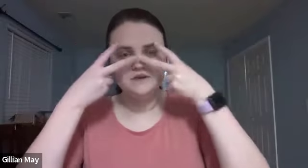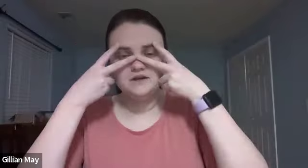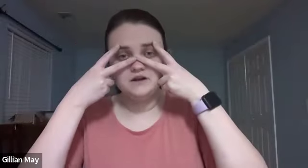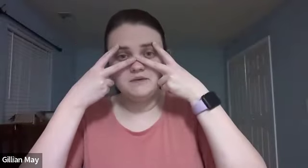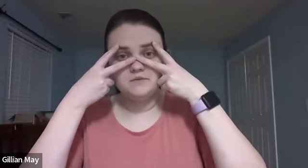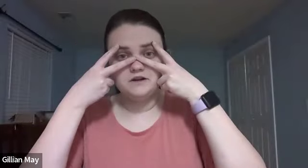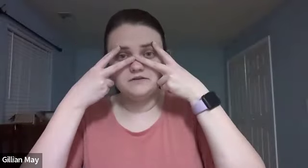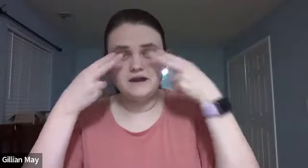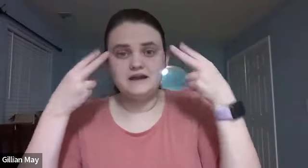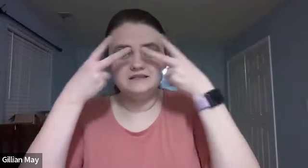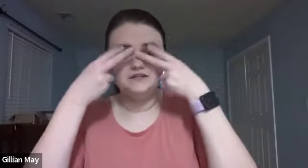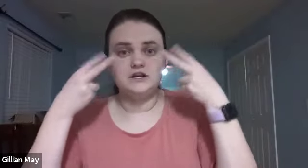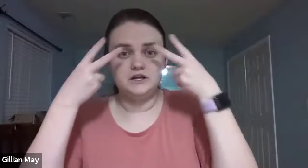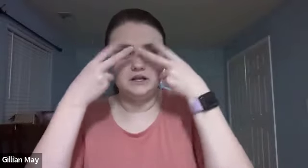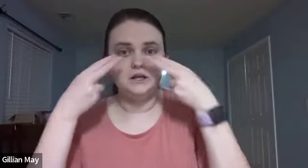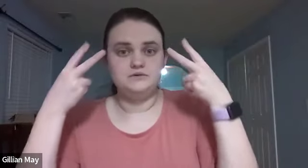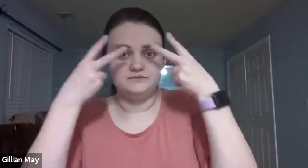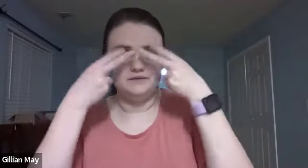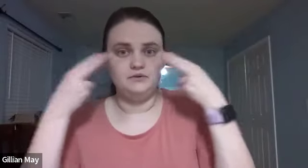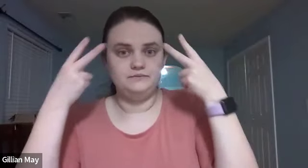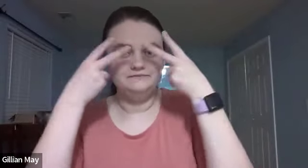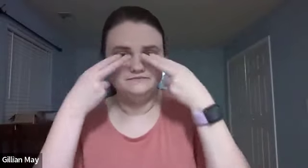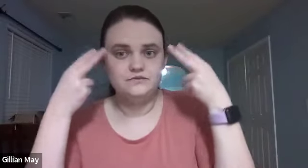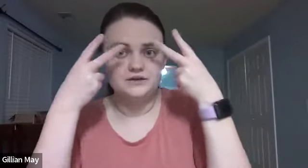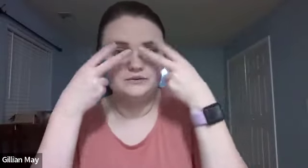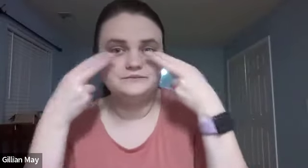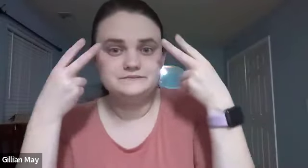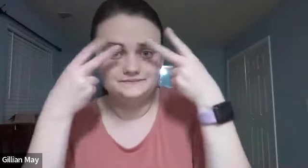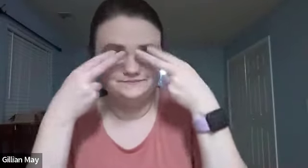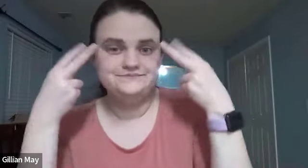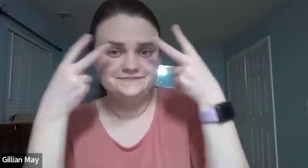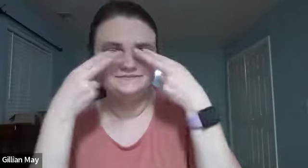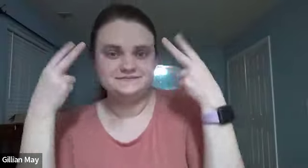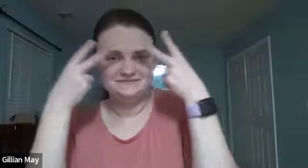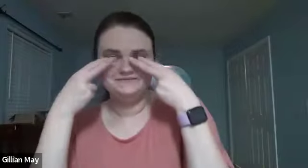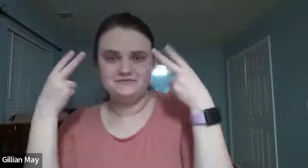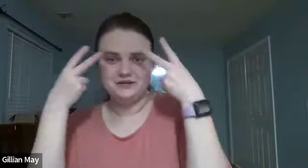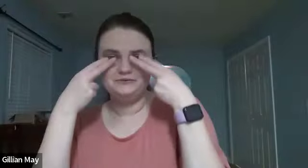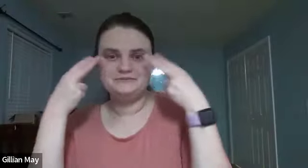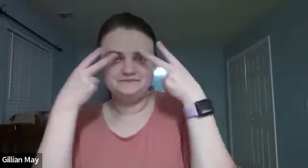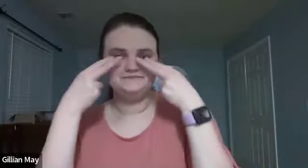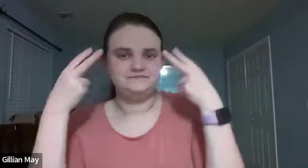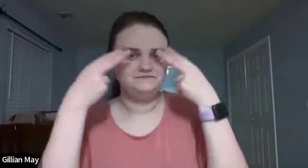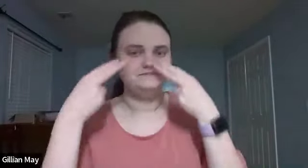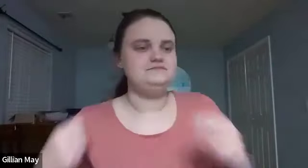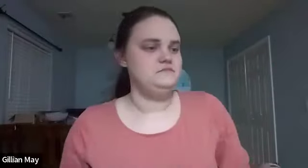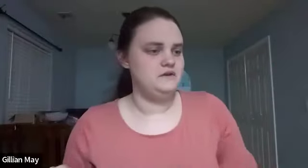You're going to have them in front of your eyes and you're going to close them and pull. Raccoon. Raccoon.